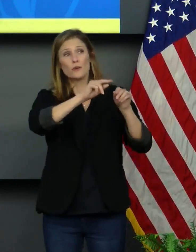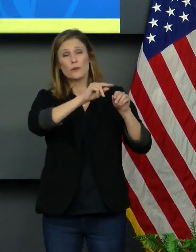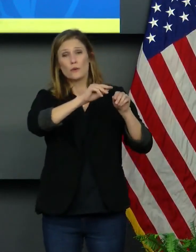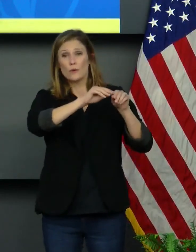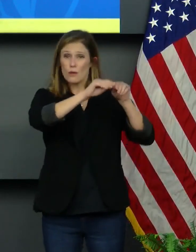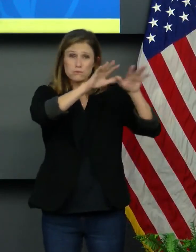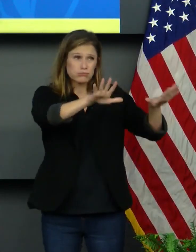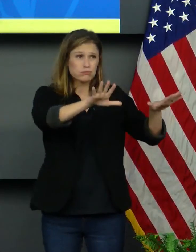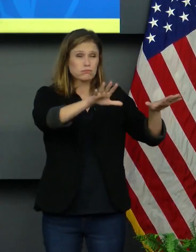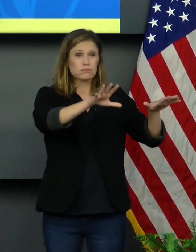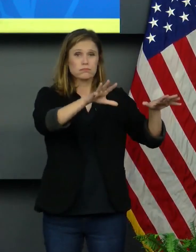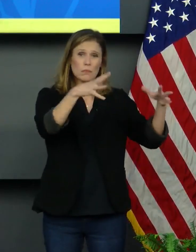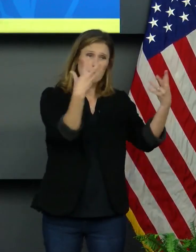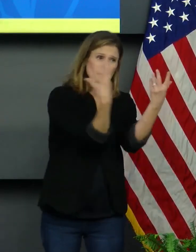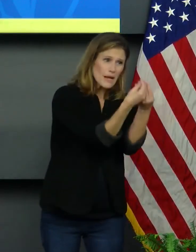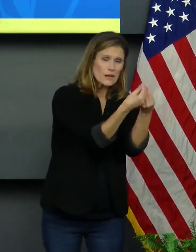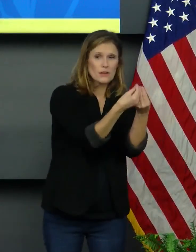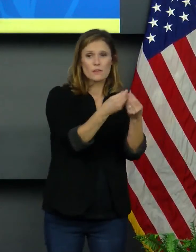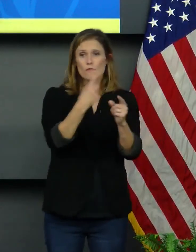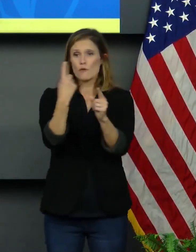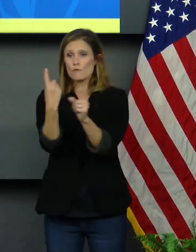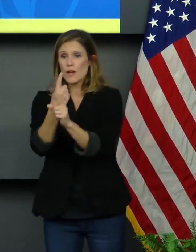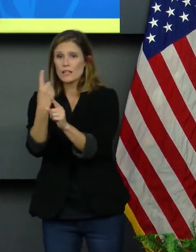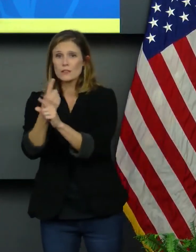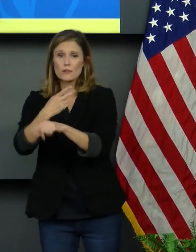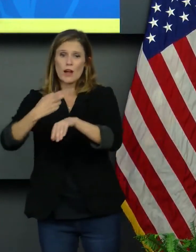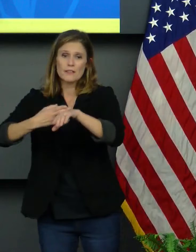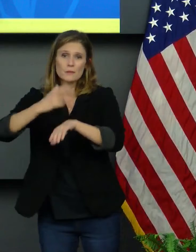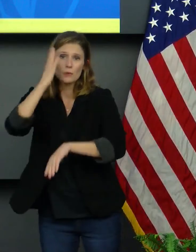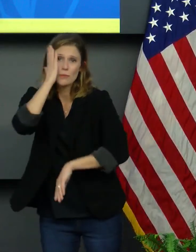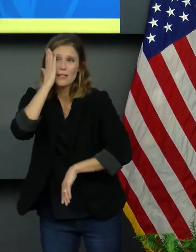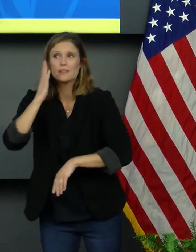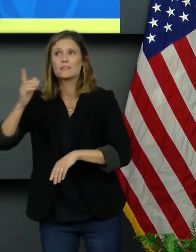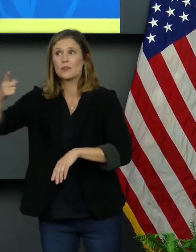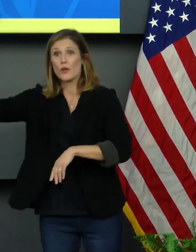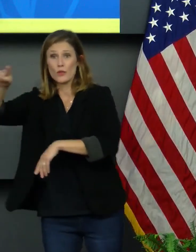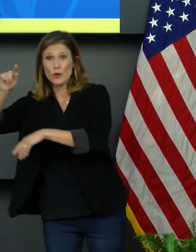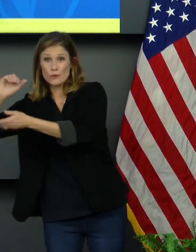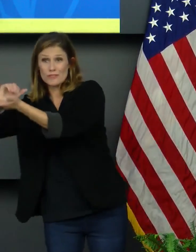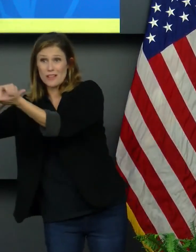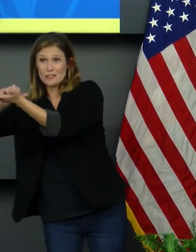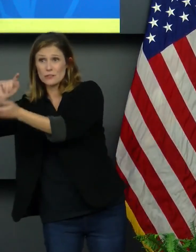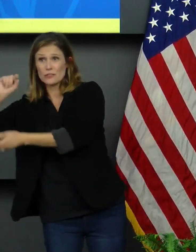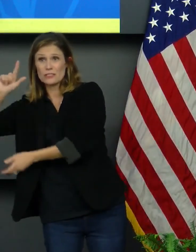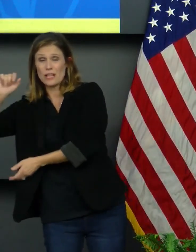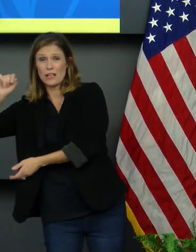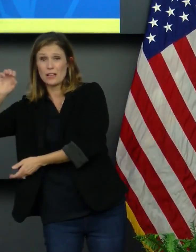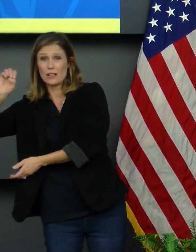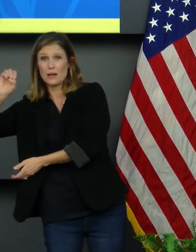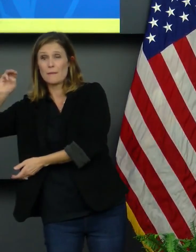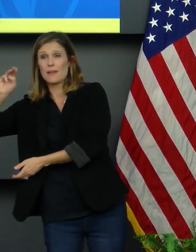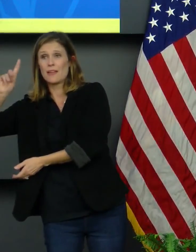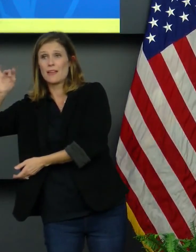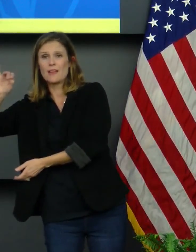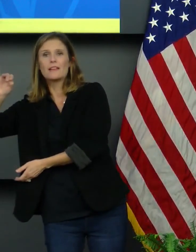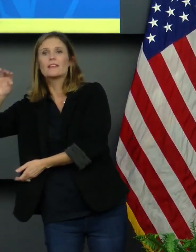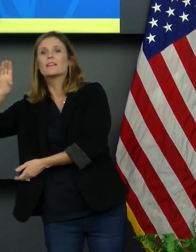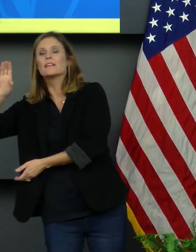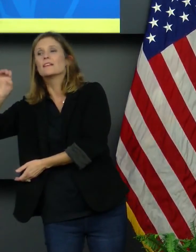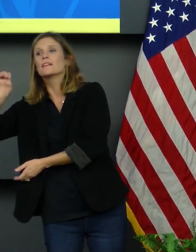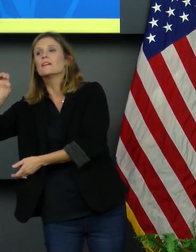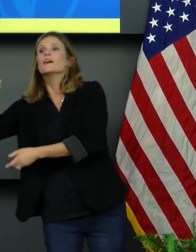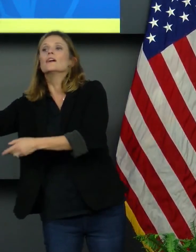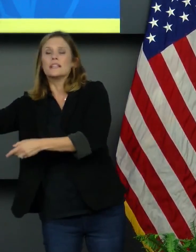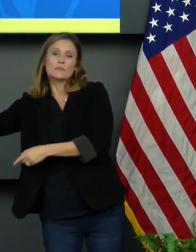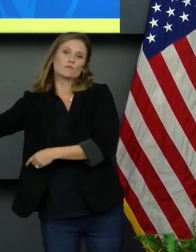our regular beds overflow, we're going to need those doctors anyway. And so we would only have needs that were open